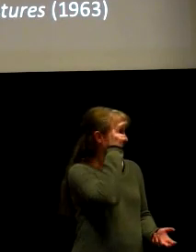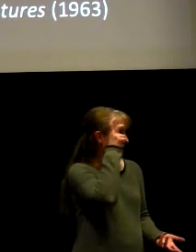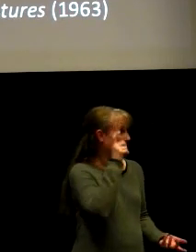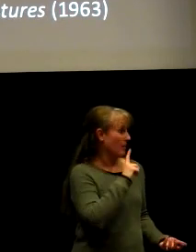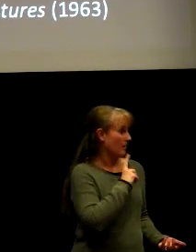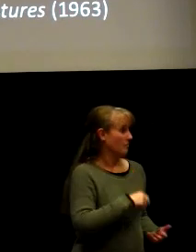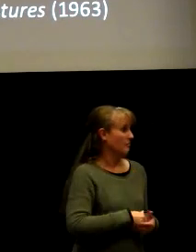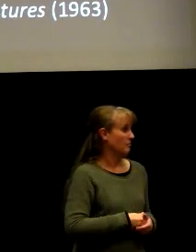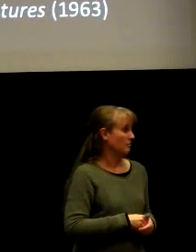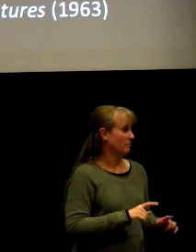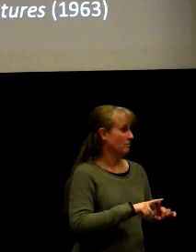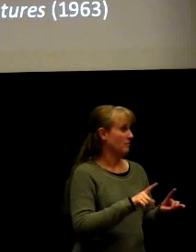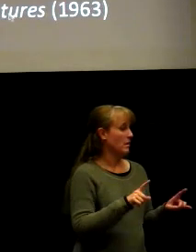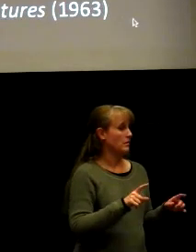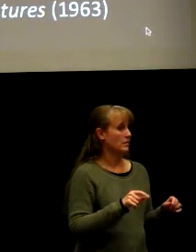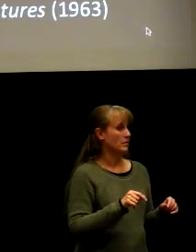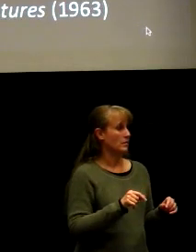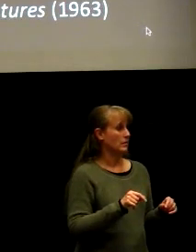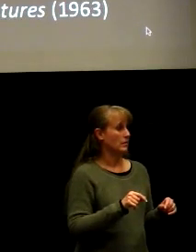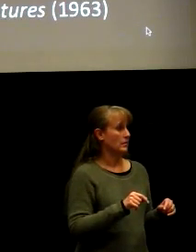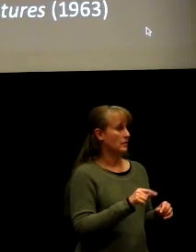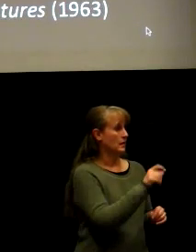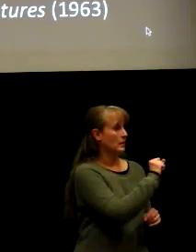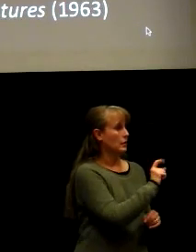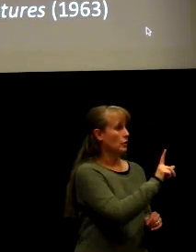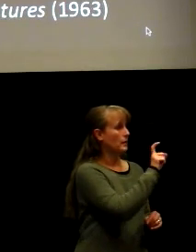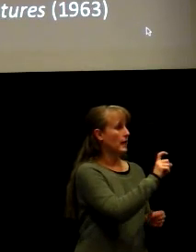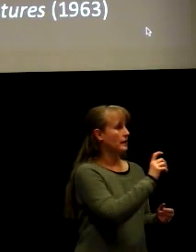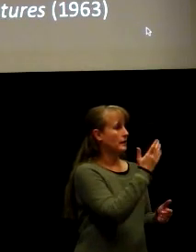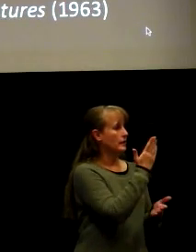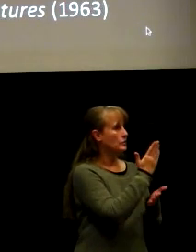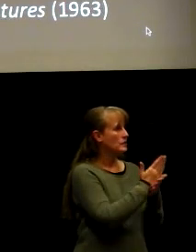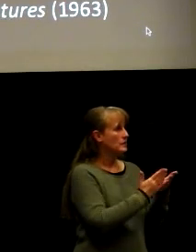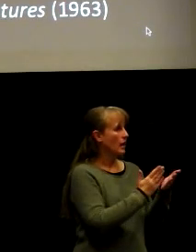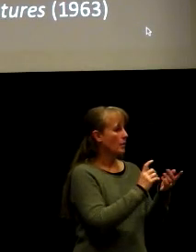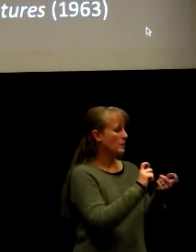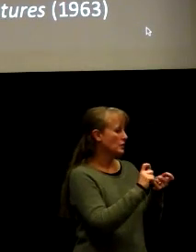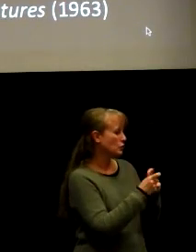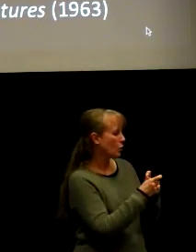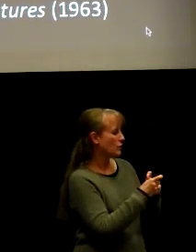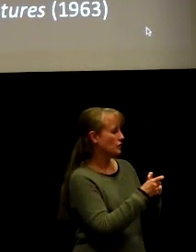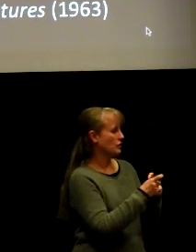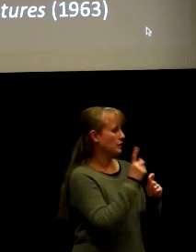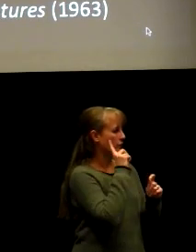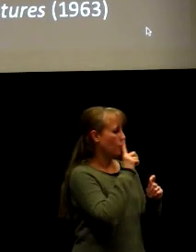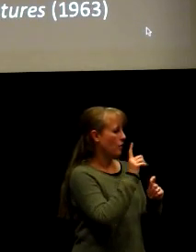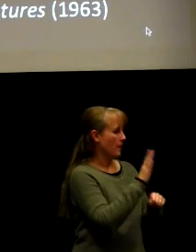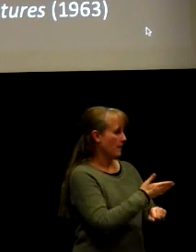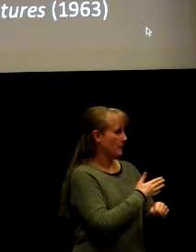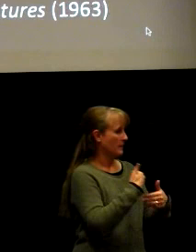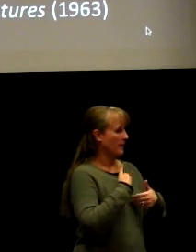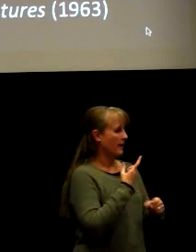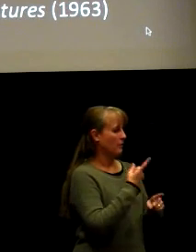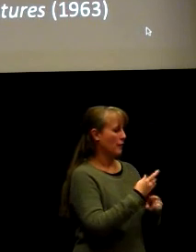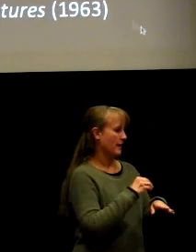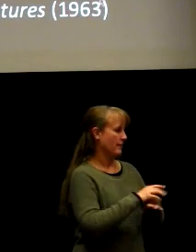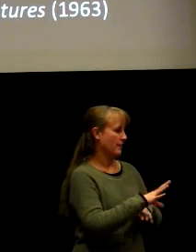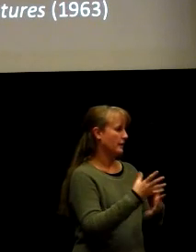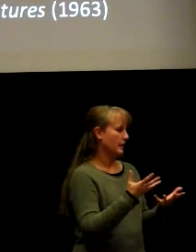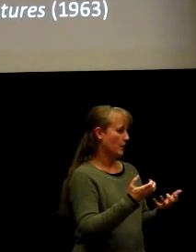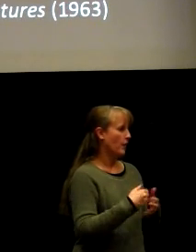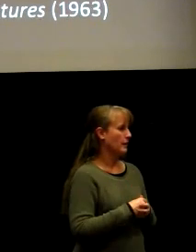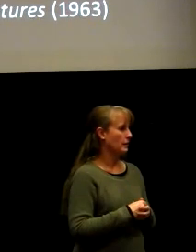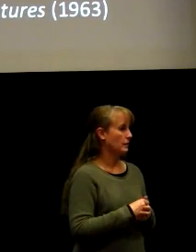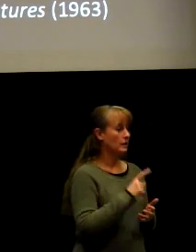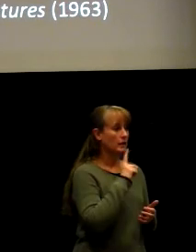meaning. But Kubrick had to do a little bit of distortion of that music in order to get the effect he has here.